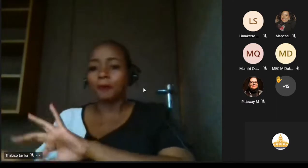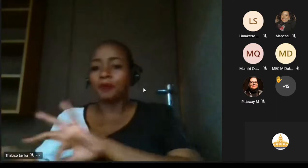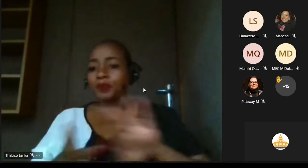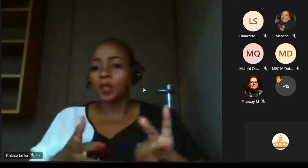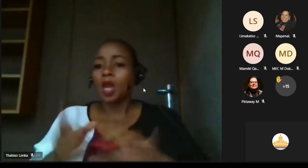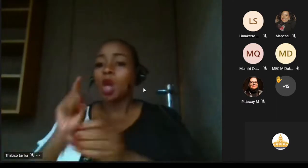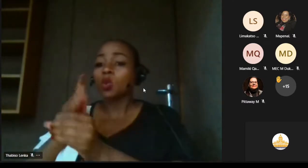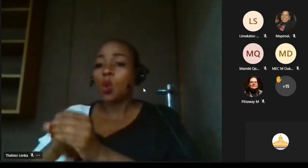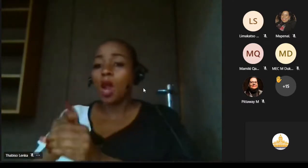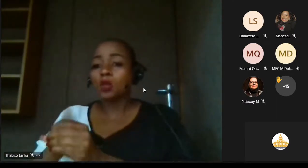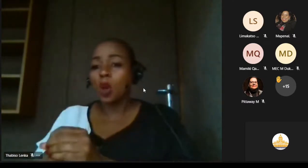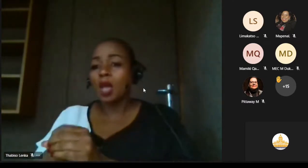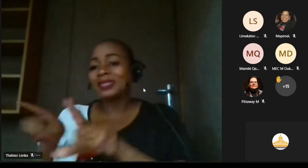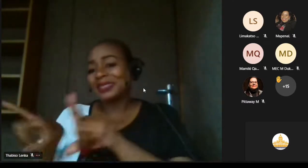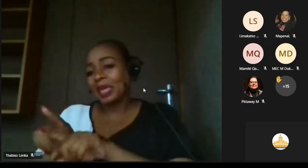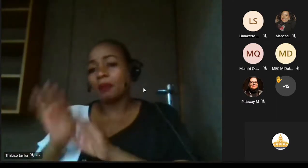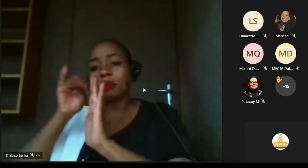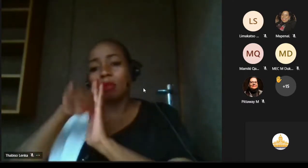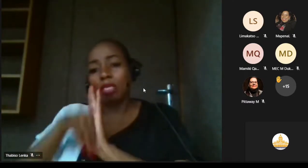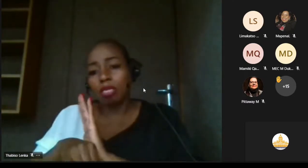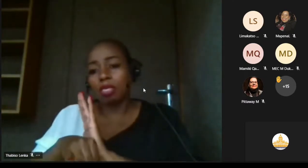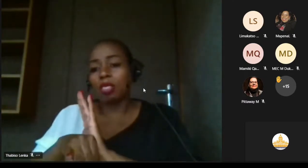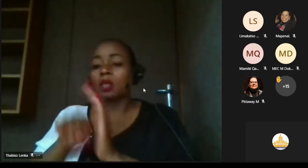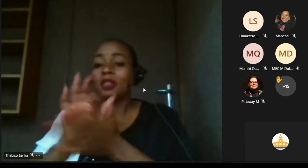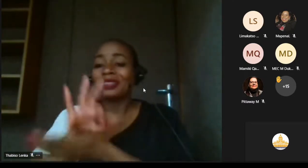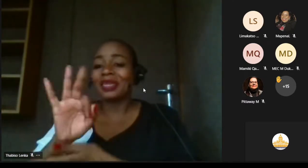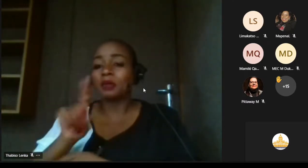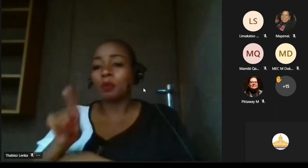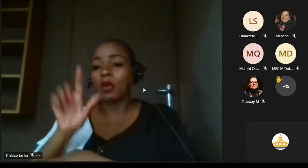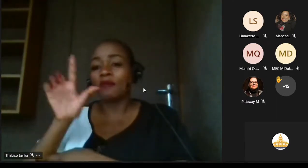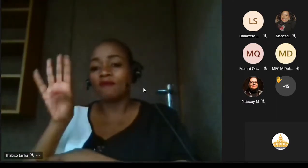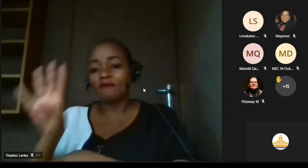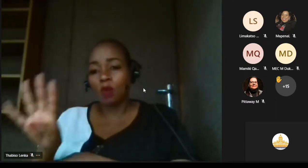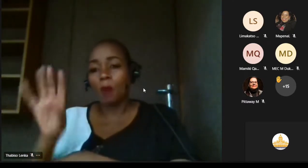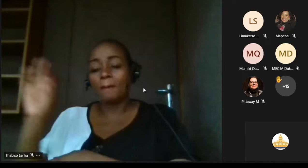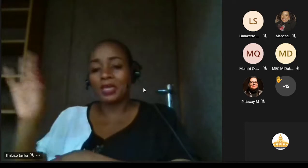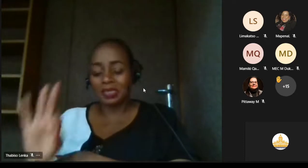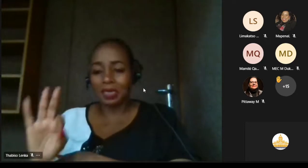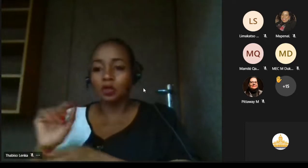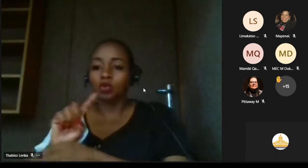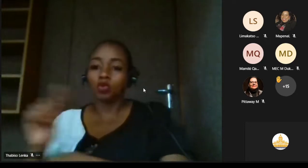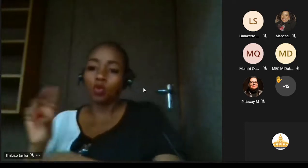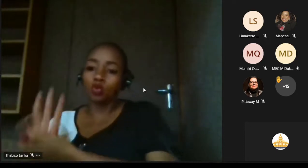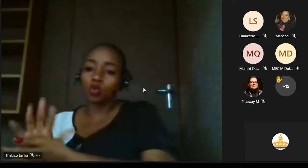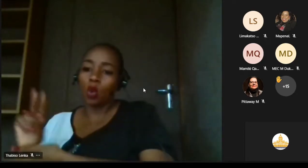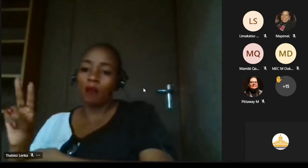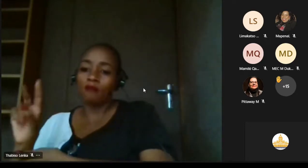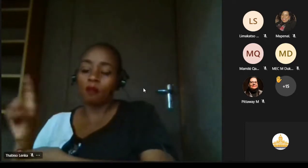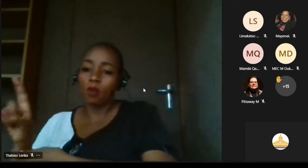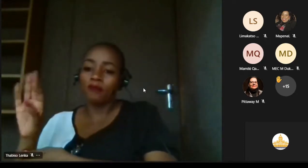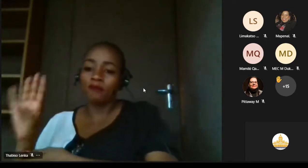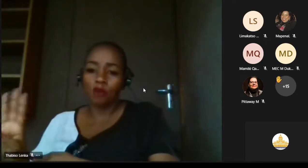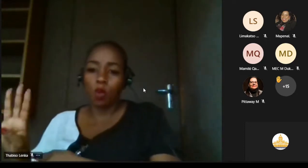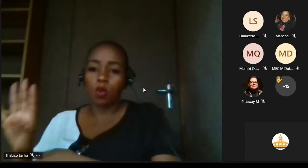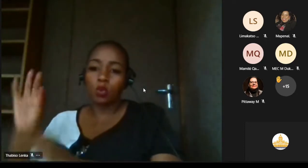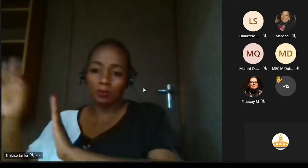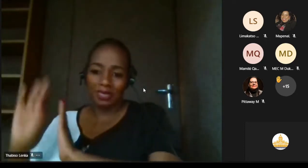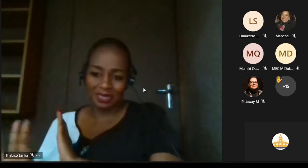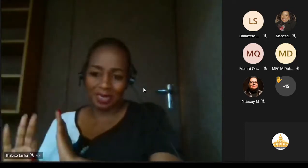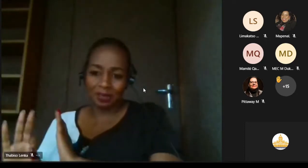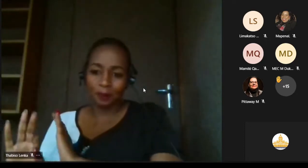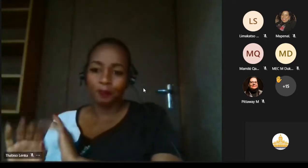Tabofotsaniana's contribution is also on a decline from 13.7% to 12.5%. With that said, Honourable